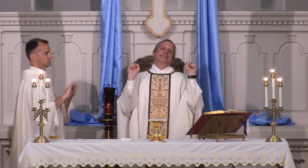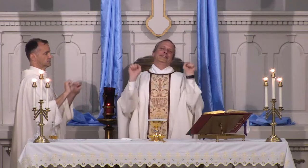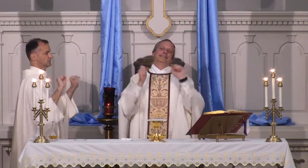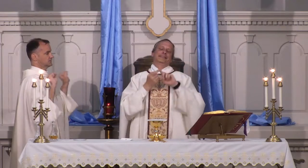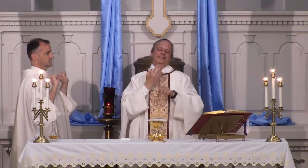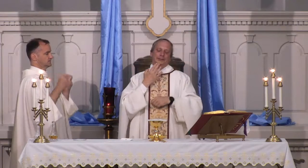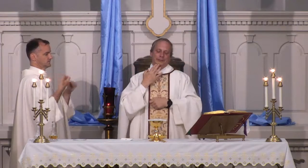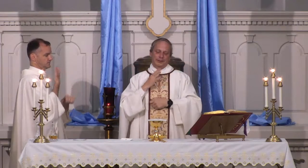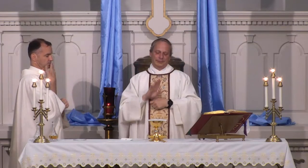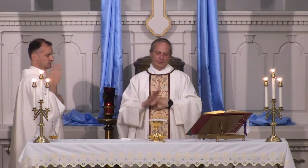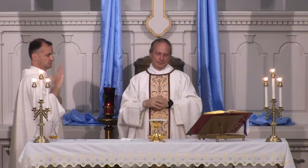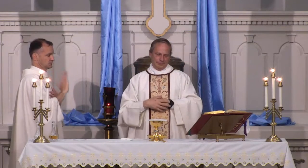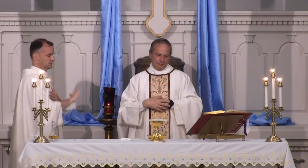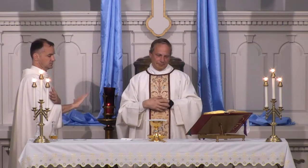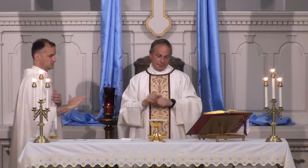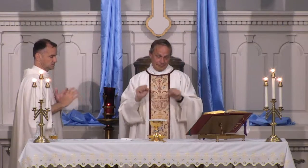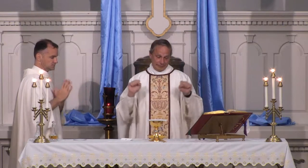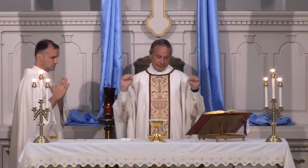deliver us from evil.